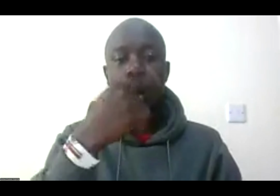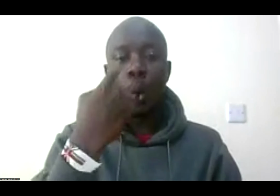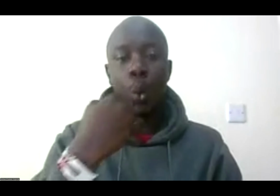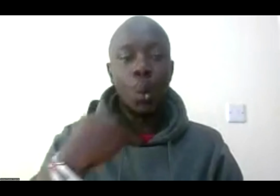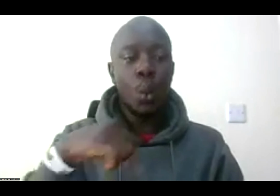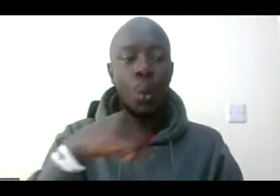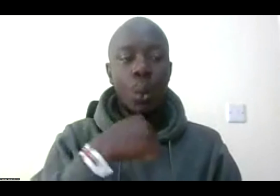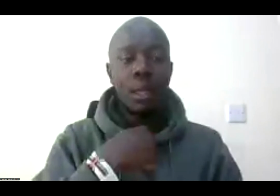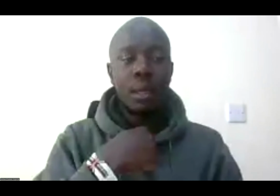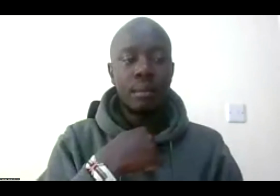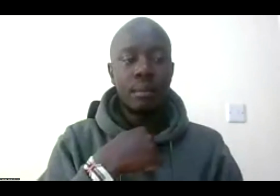Bradley.